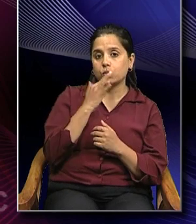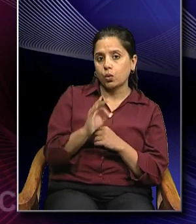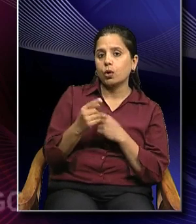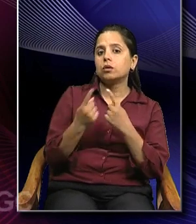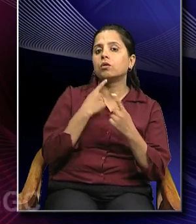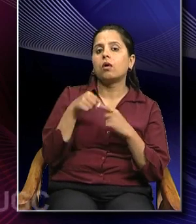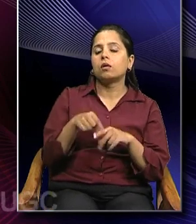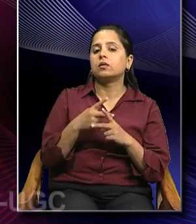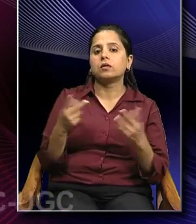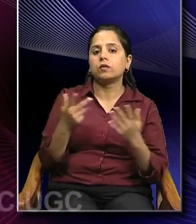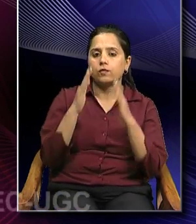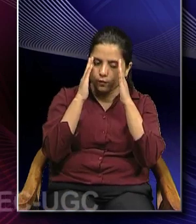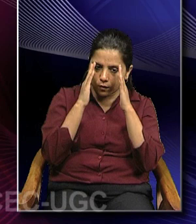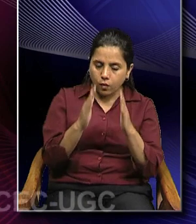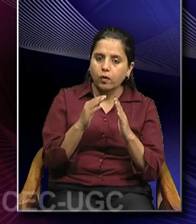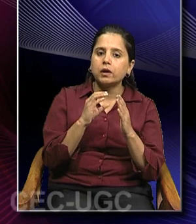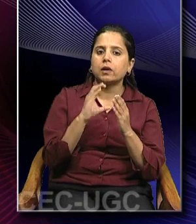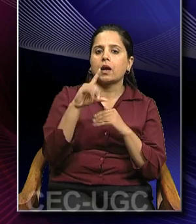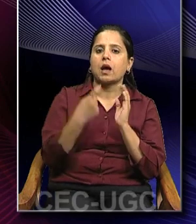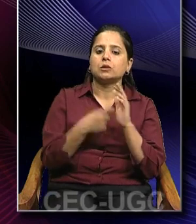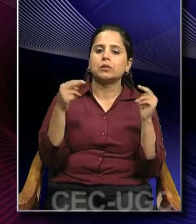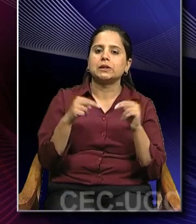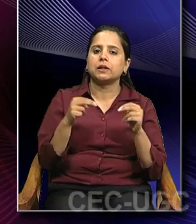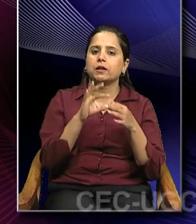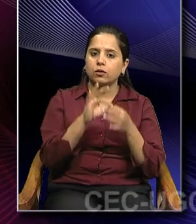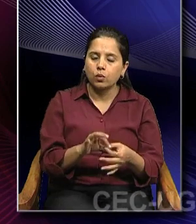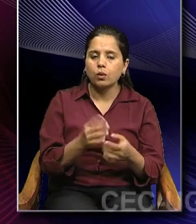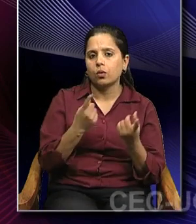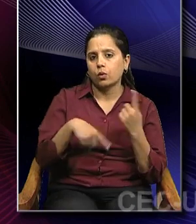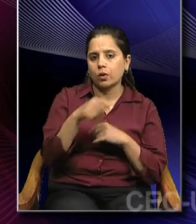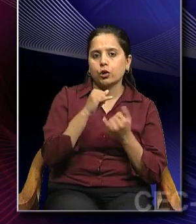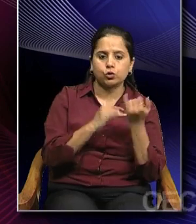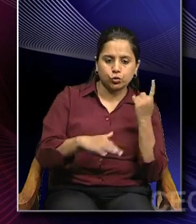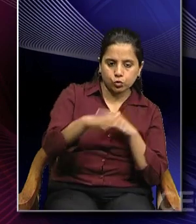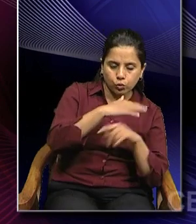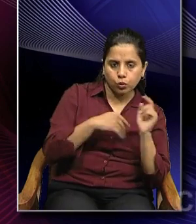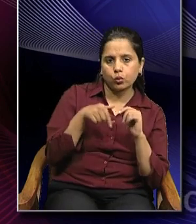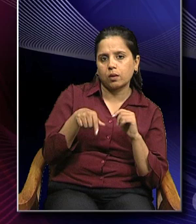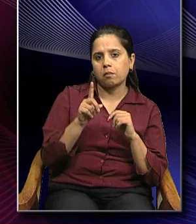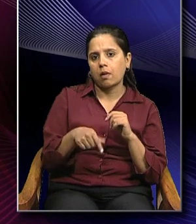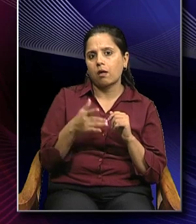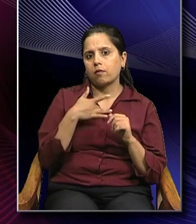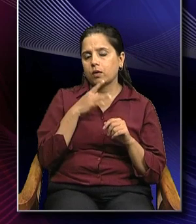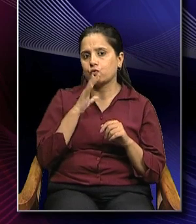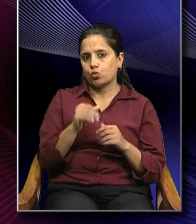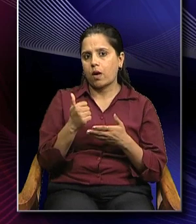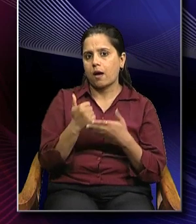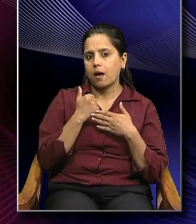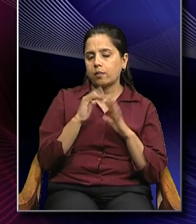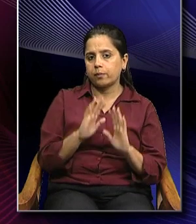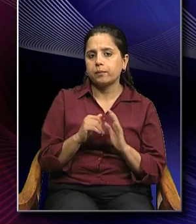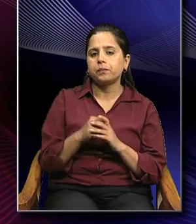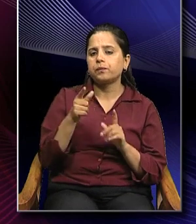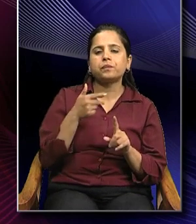talking about focusing on the customer's need by remaining social, and that too with the help of or what you call